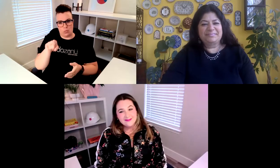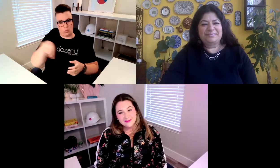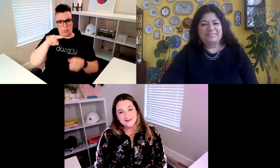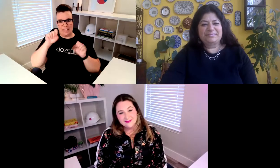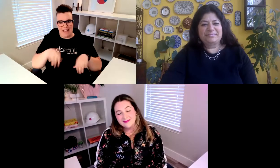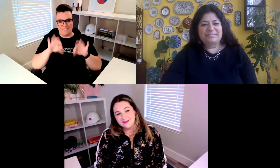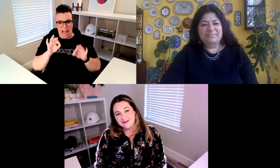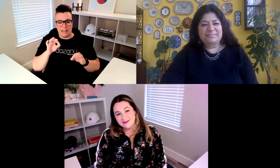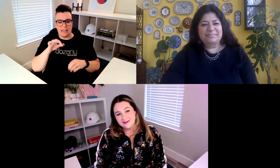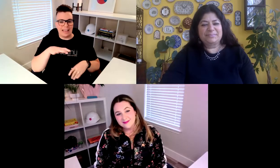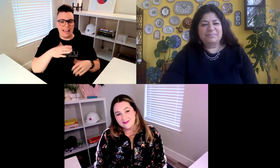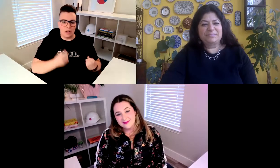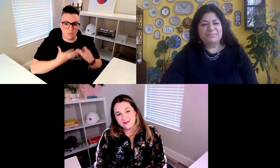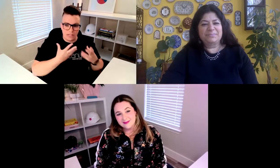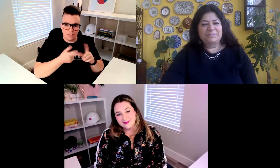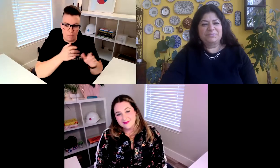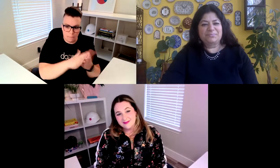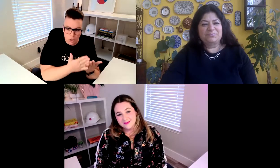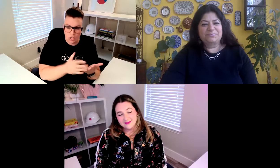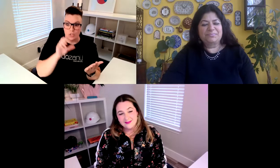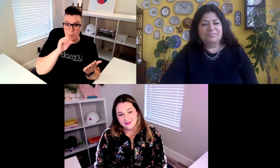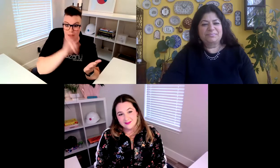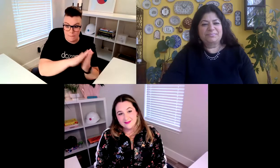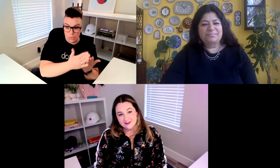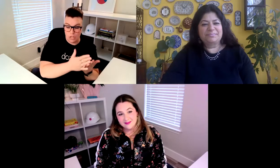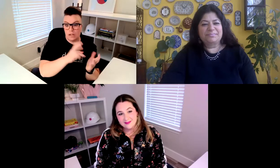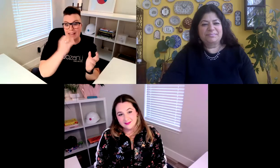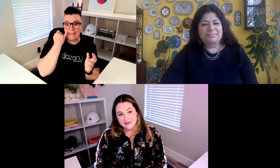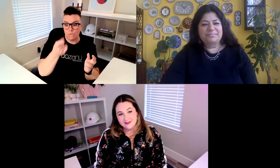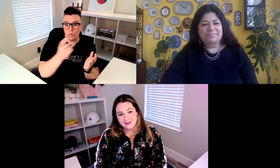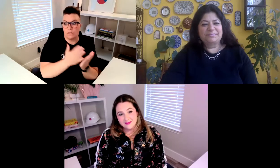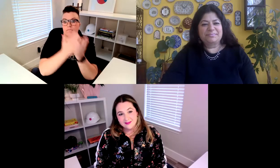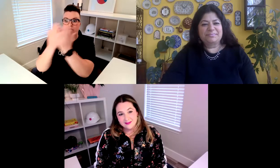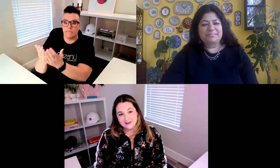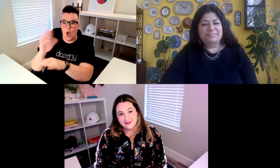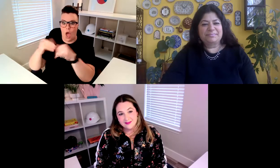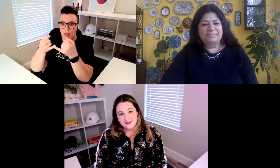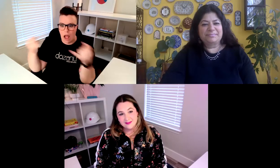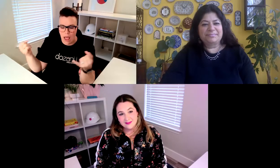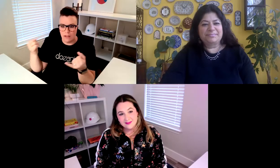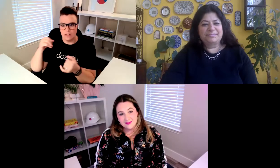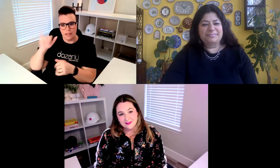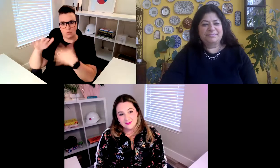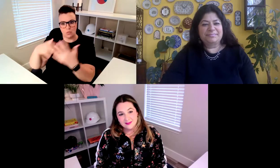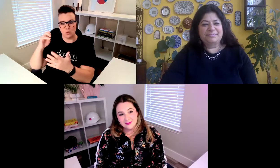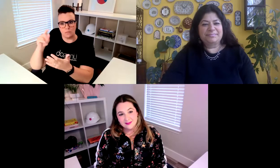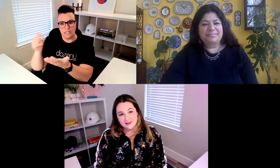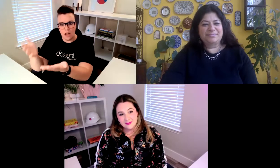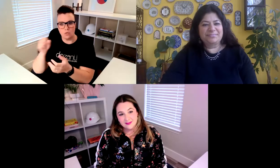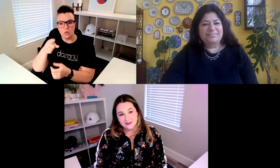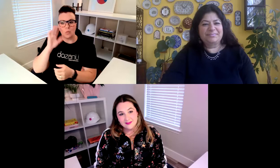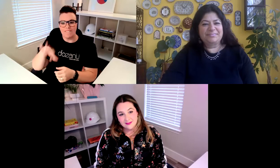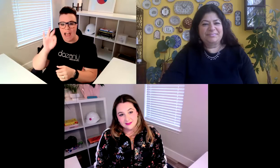to me. So that's another part of sharing and finding your light, is that you will inspire someone else. So all it takes is for you to put it out